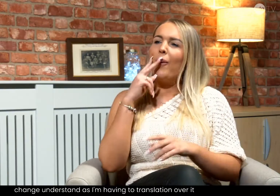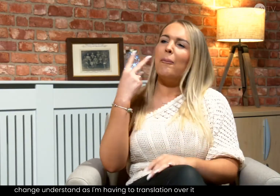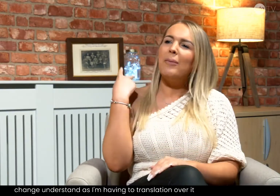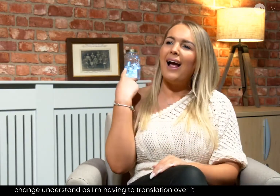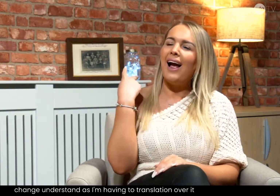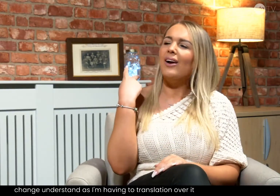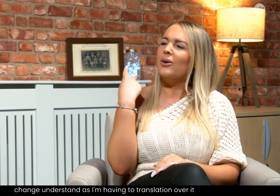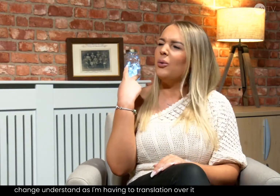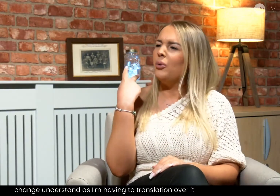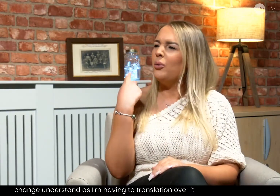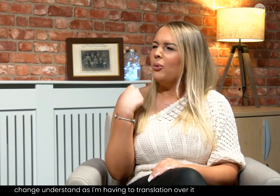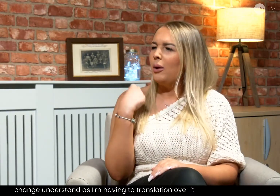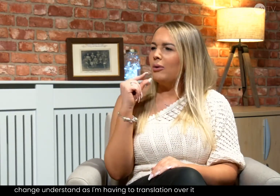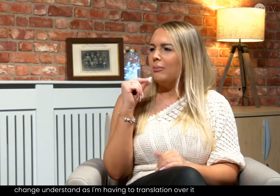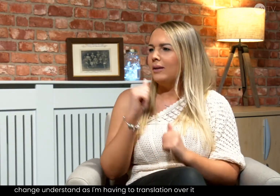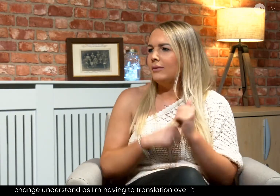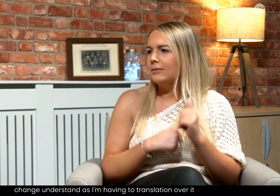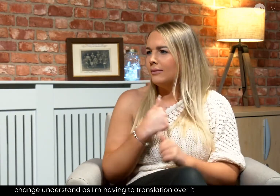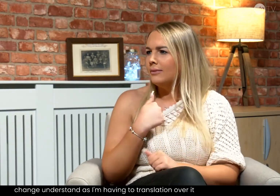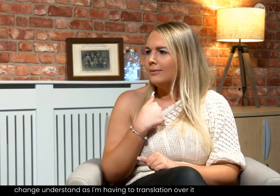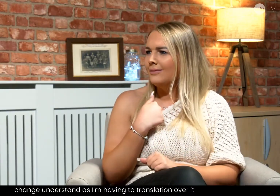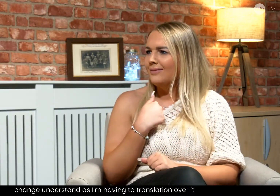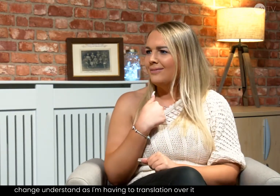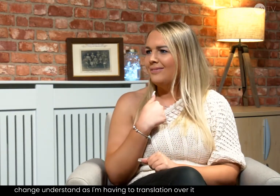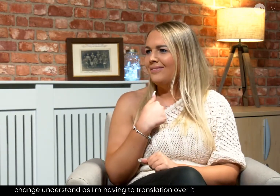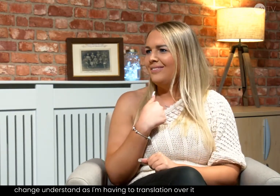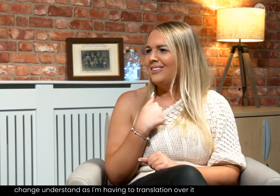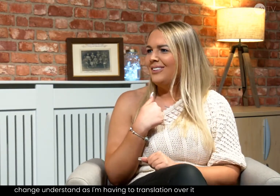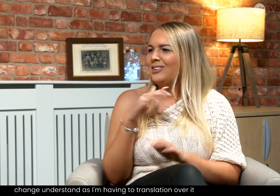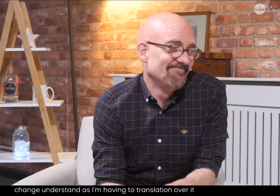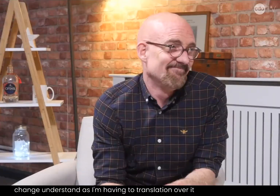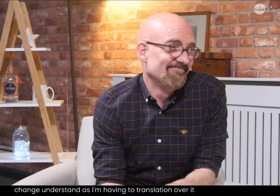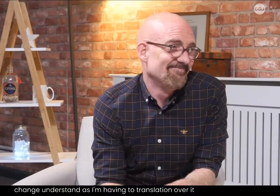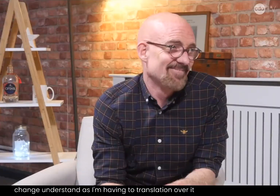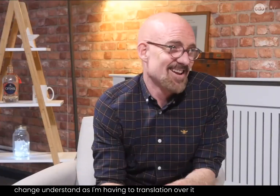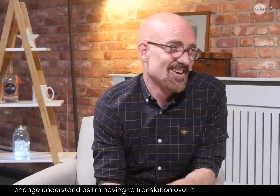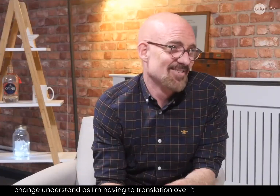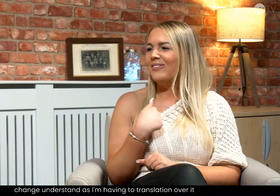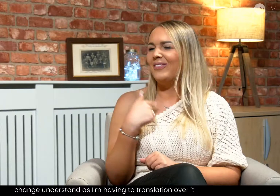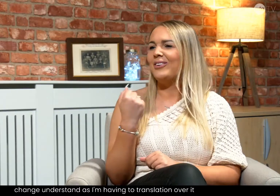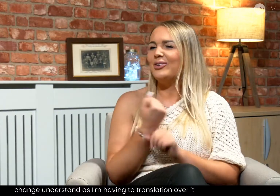identity as much as you are. And when I look back, I can understand that. Maybe I was a little bit hard on them.